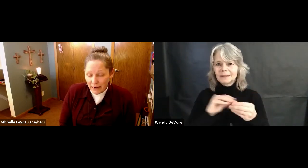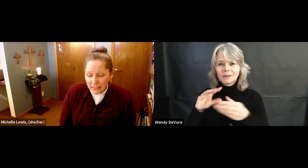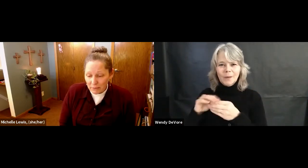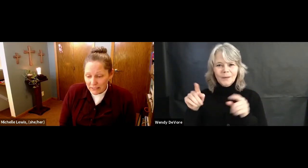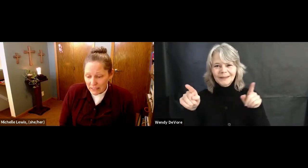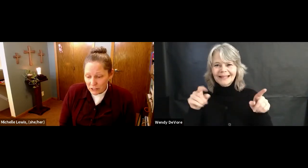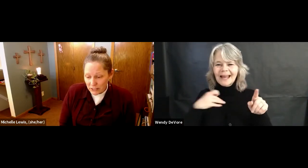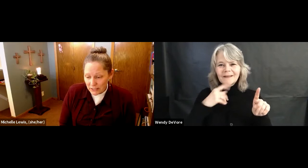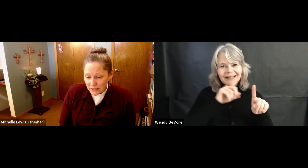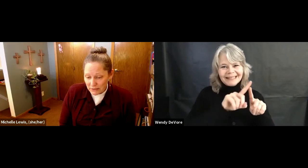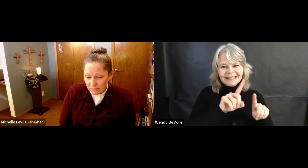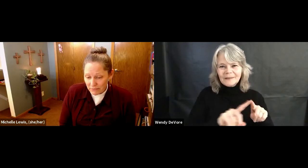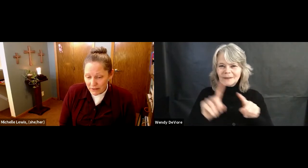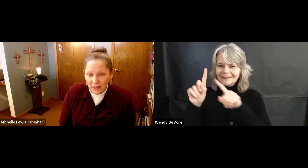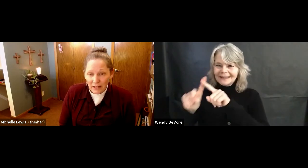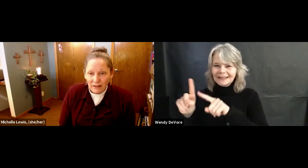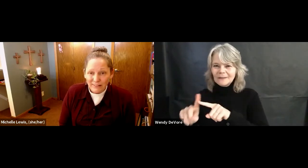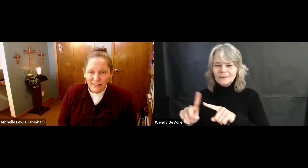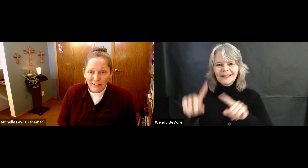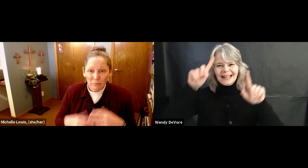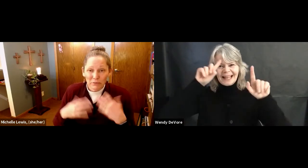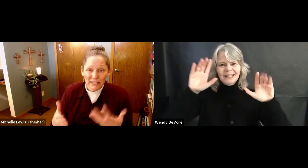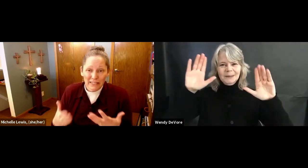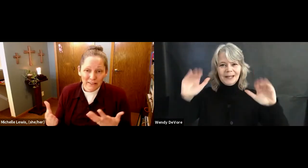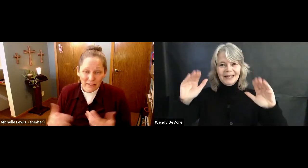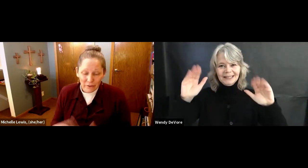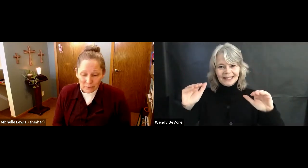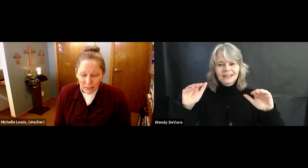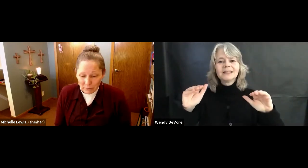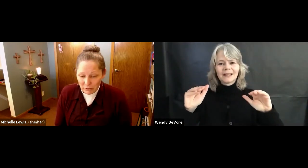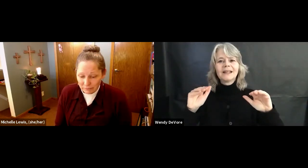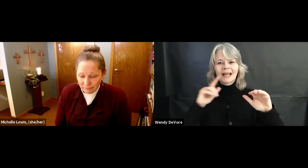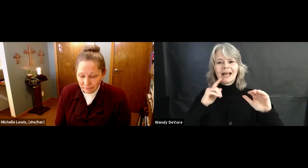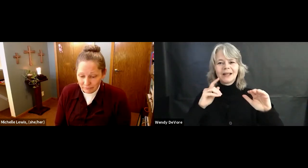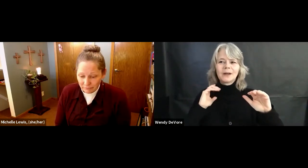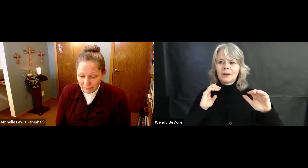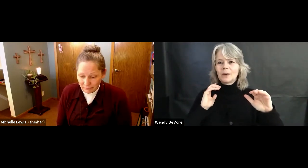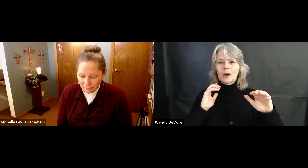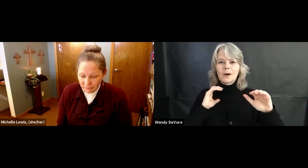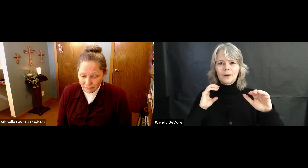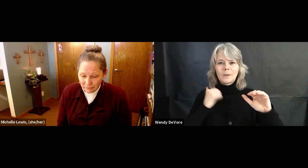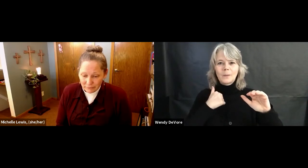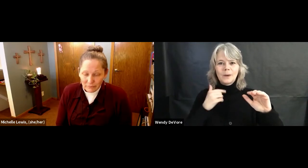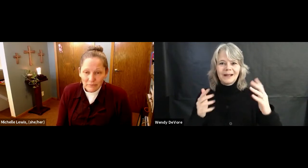of expectations that are placed on other people.